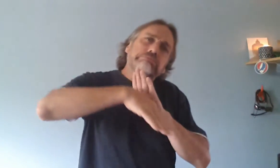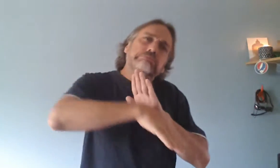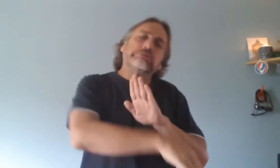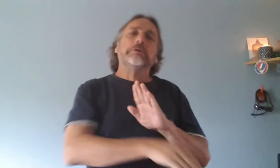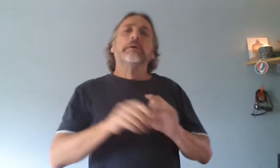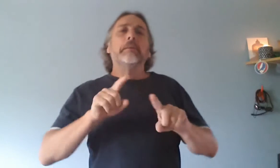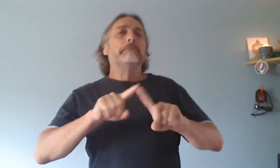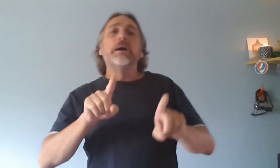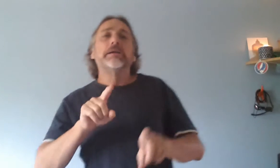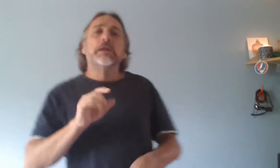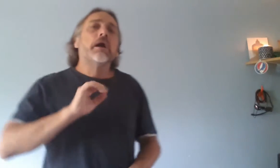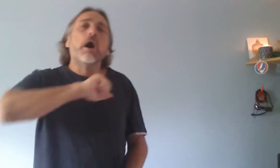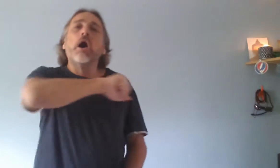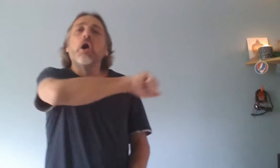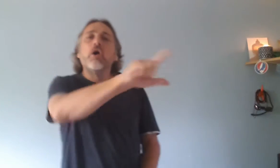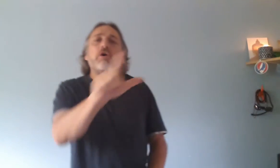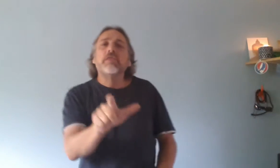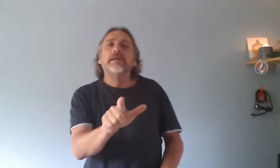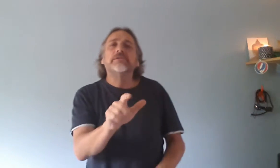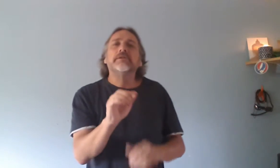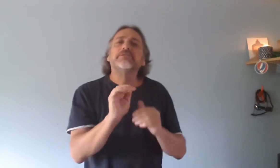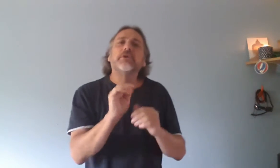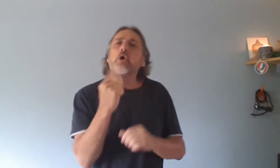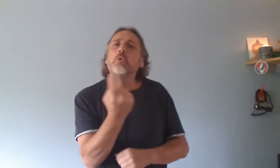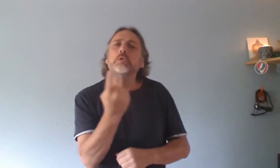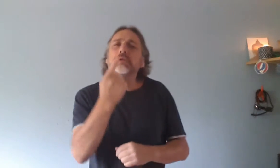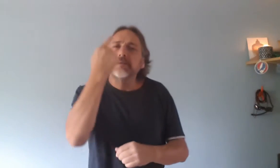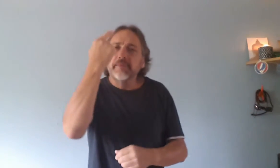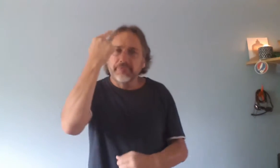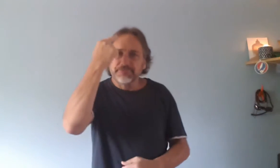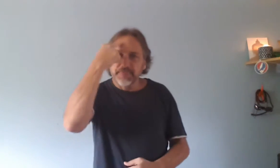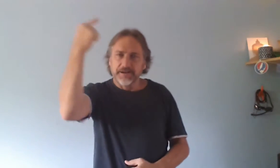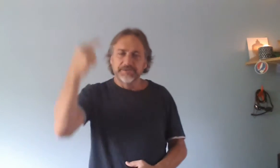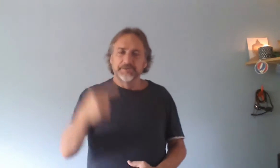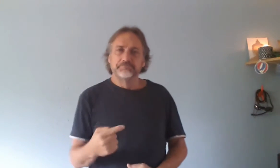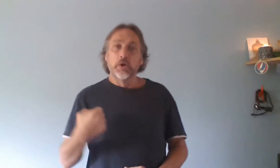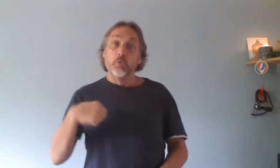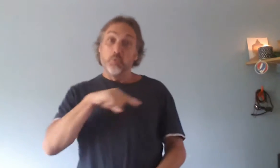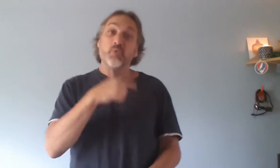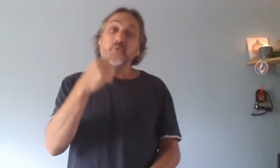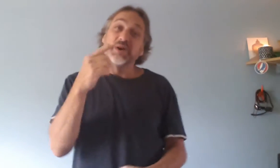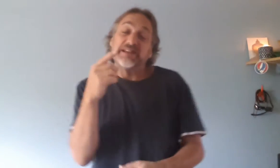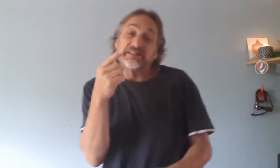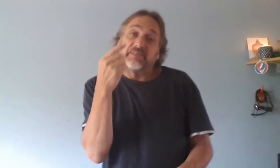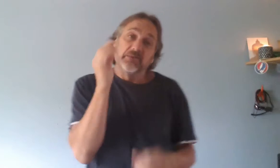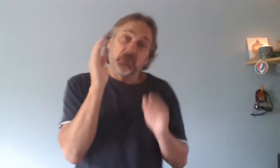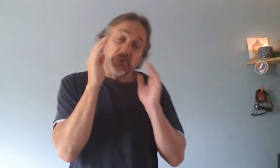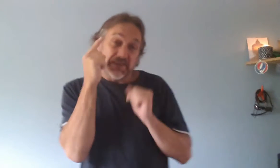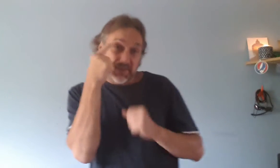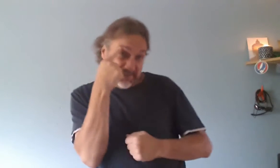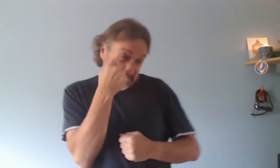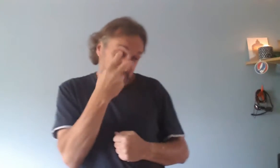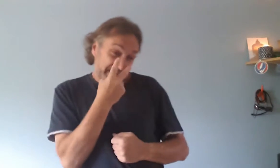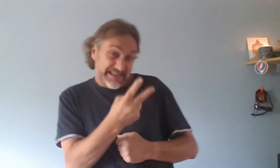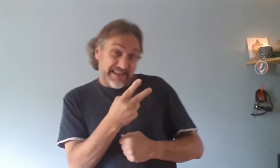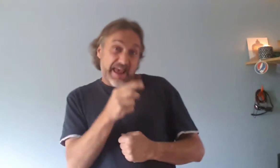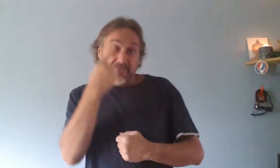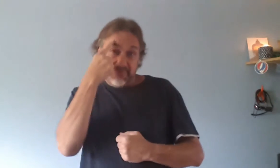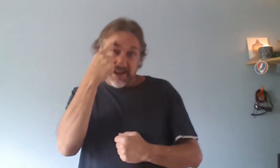they're only thoughts, but most of the time we think of them as the truth. So what mindfulness does in a way is it embraces the actuality